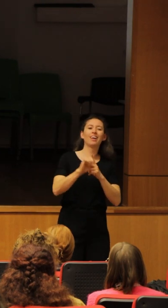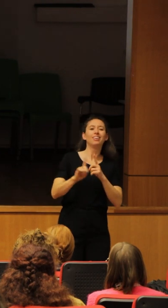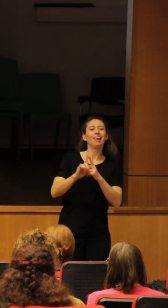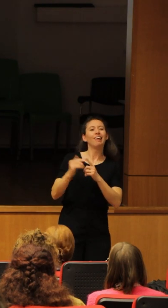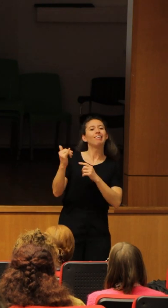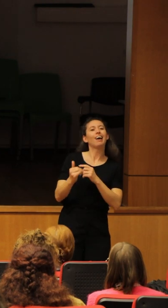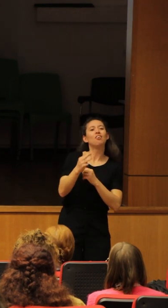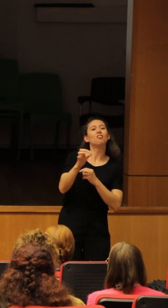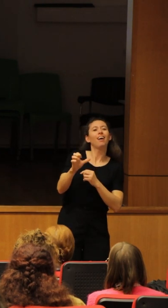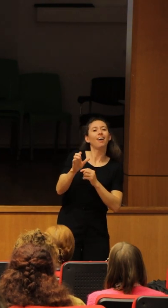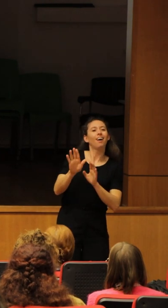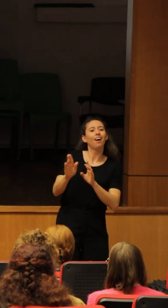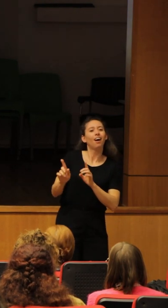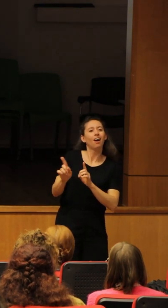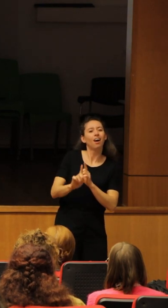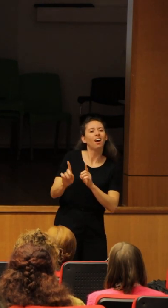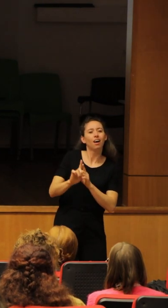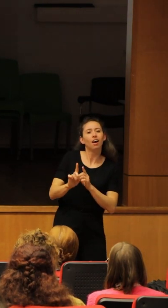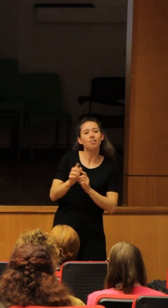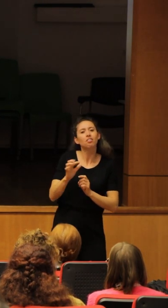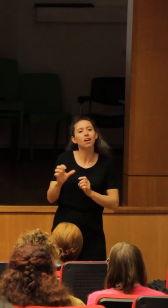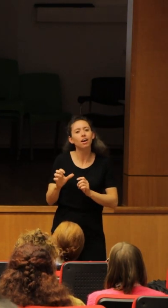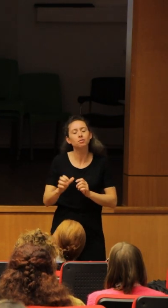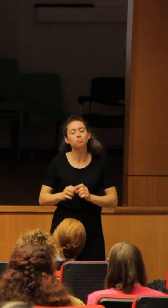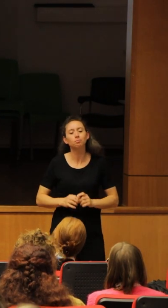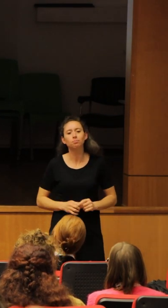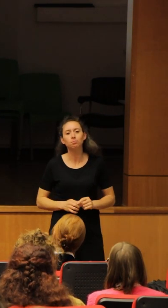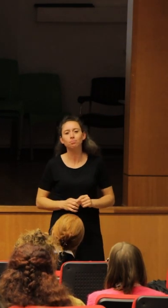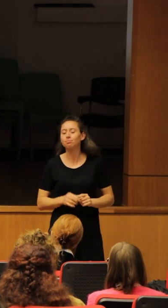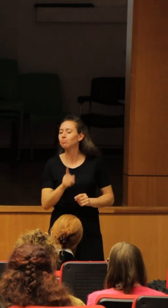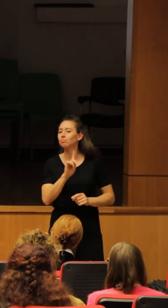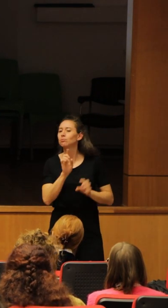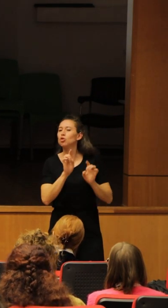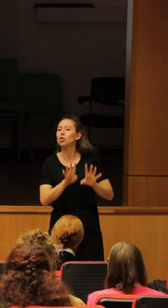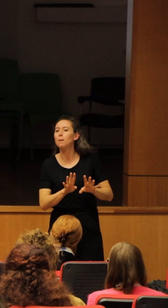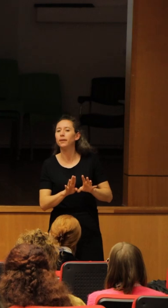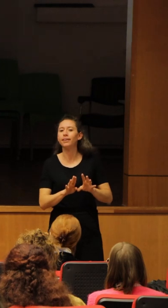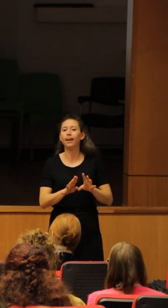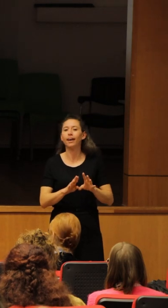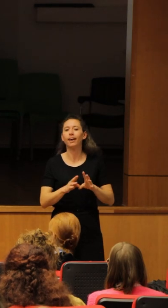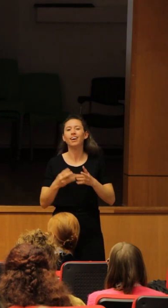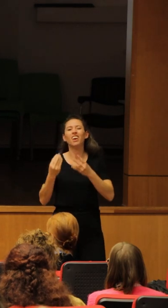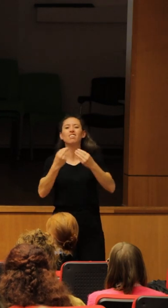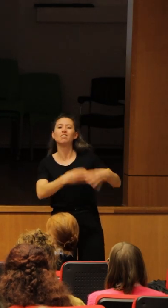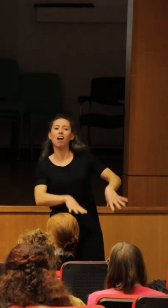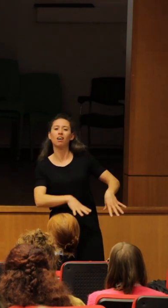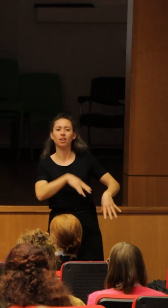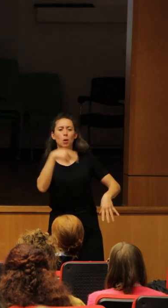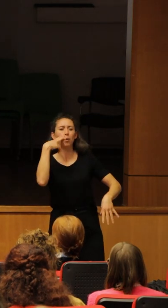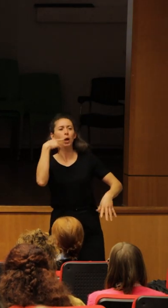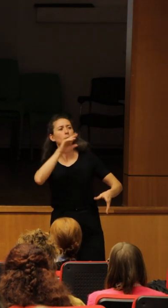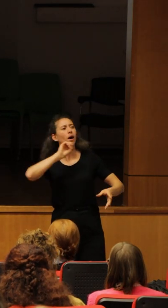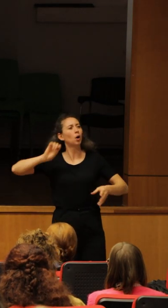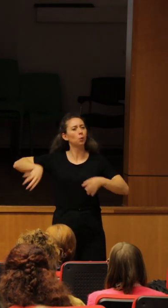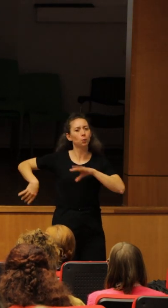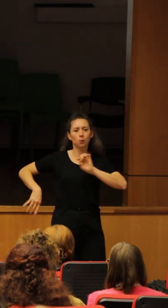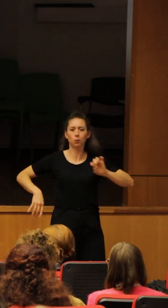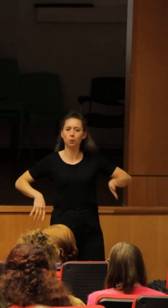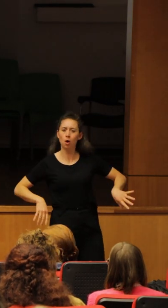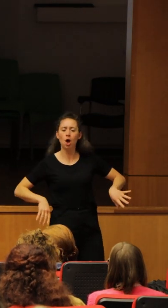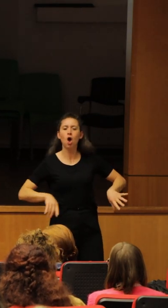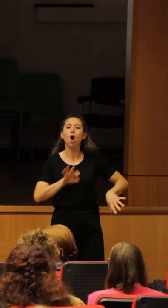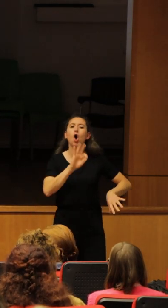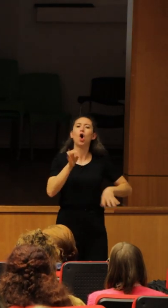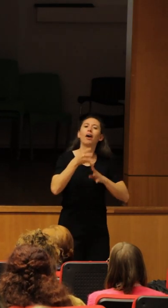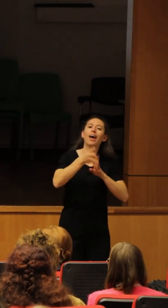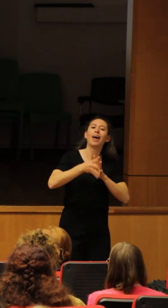fe. Not only to get rid of the problems and challenges. No solamente que se deshagan de los problemas. The hatred and wars. De